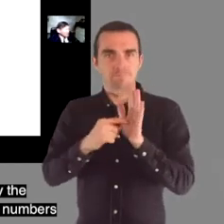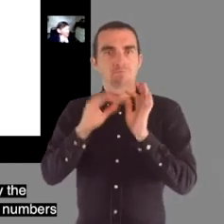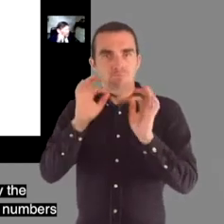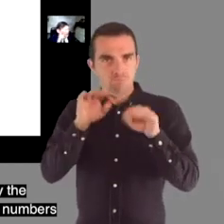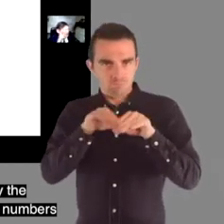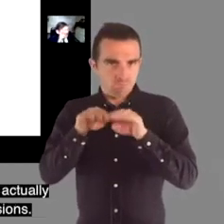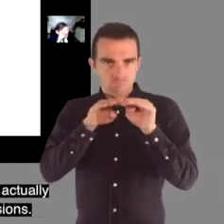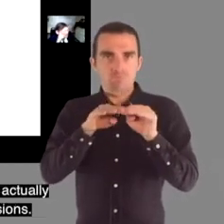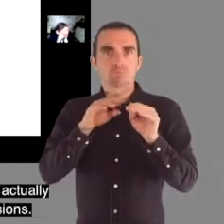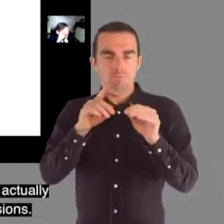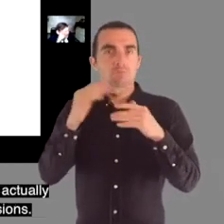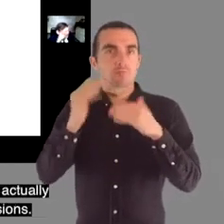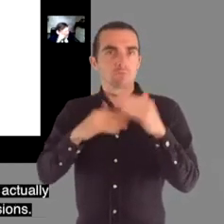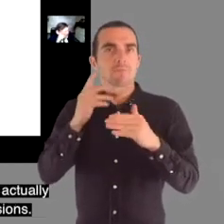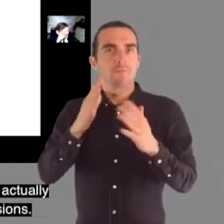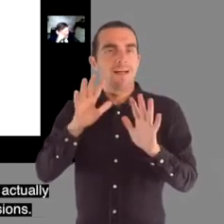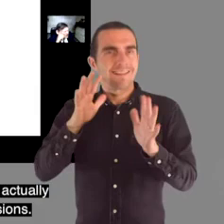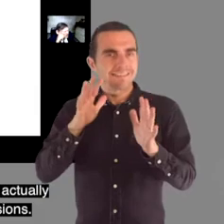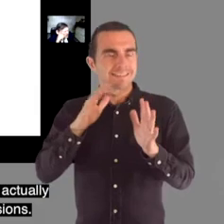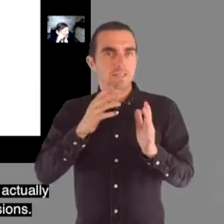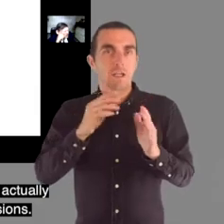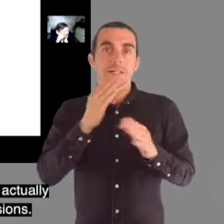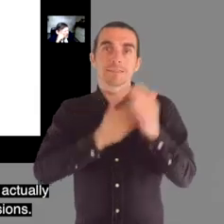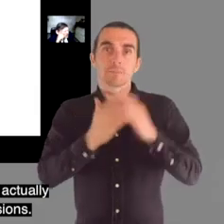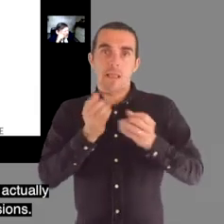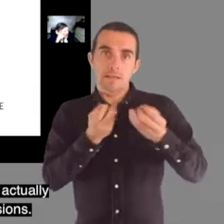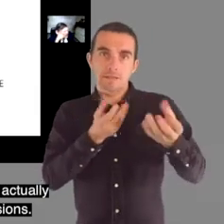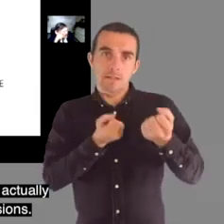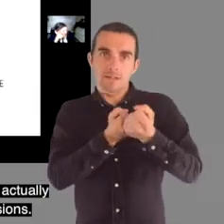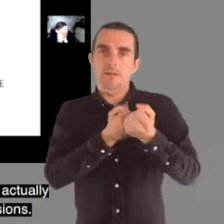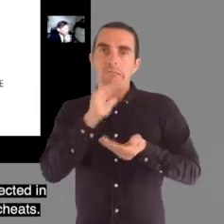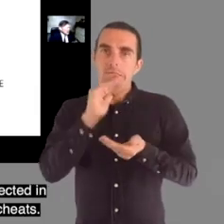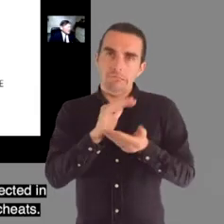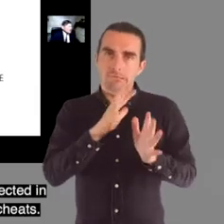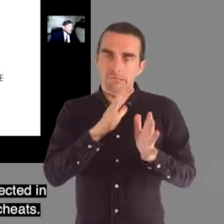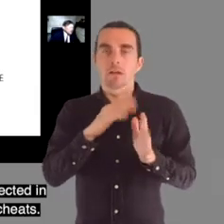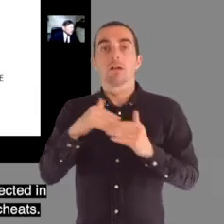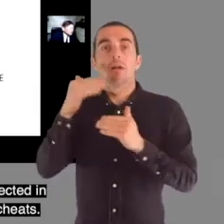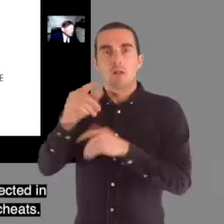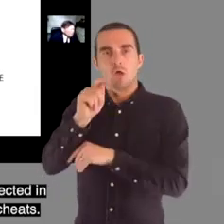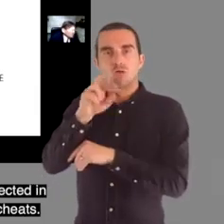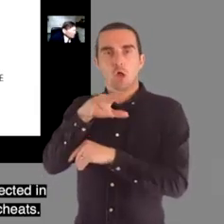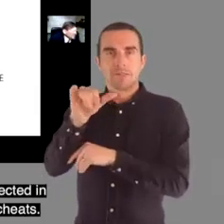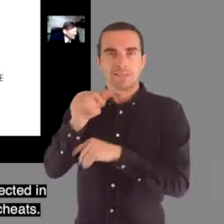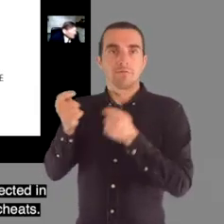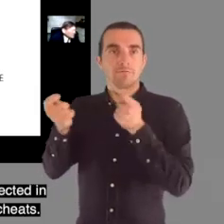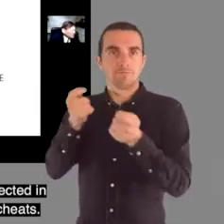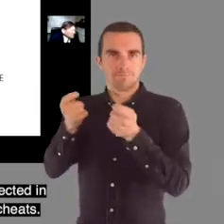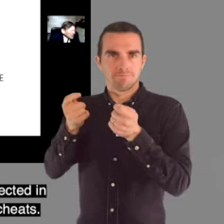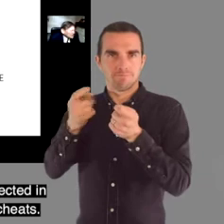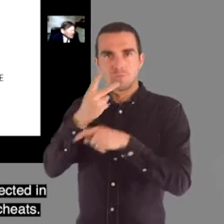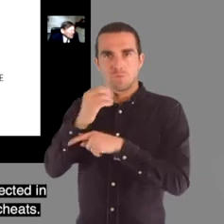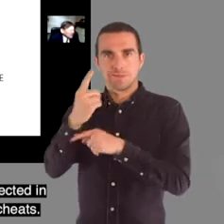of people who were covered, but actually weakened the disability provisions. In 2012, the Tory government, elected